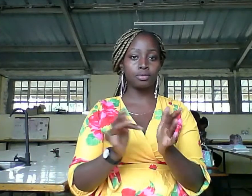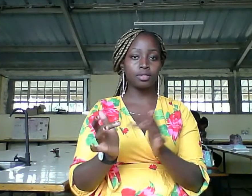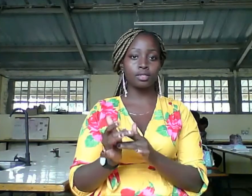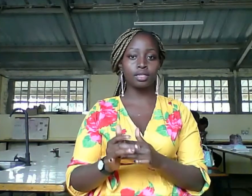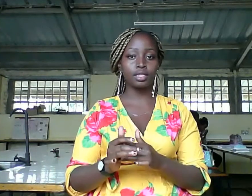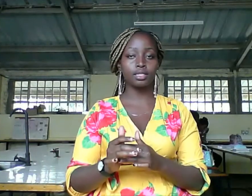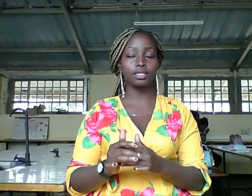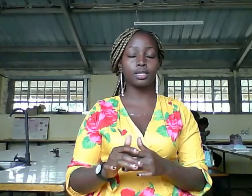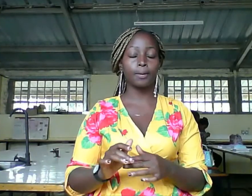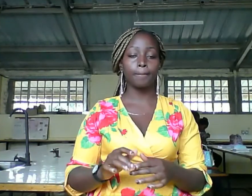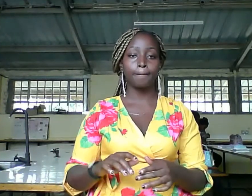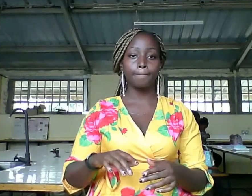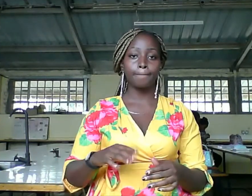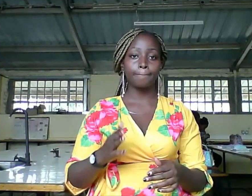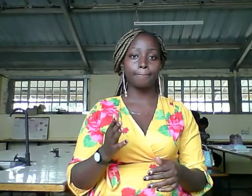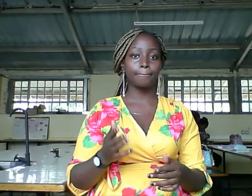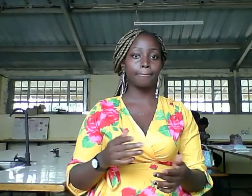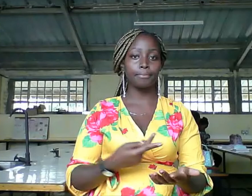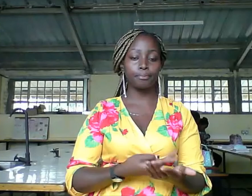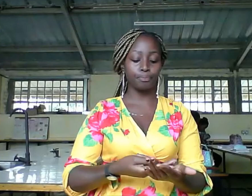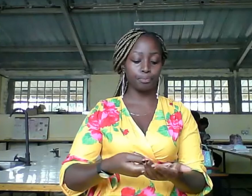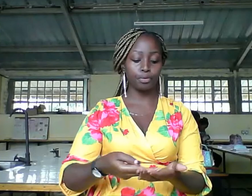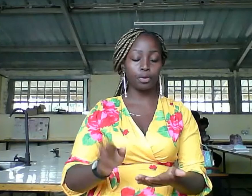sinners, now and the time of death. Amen.